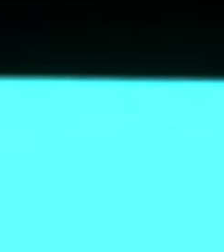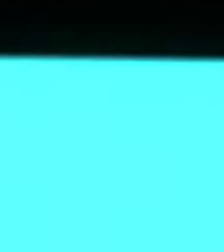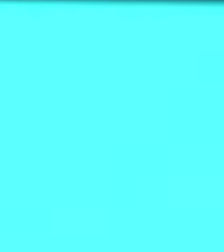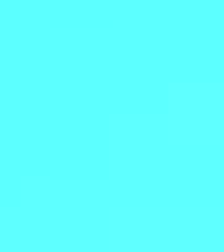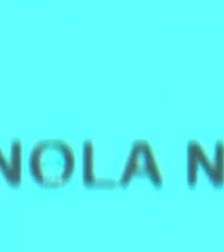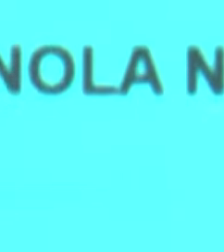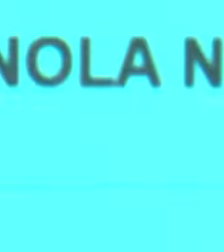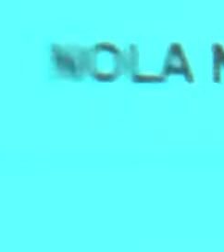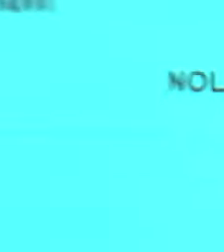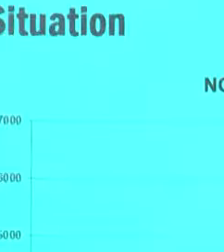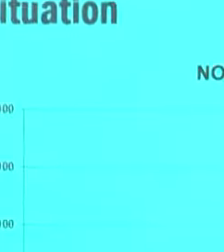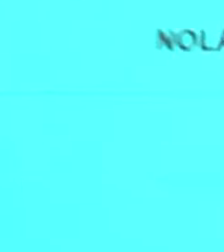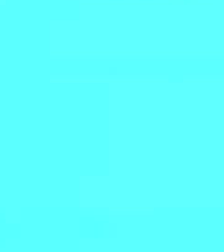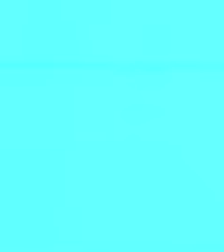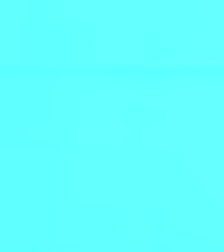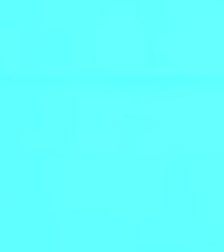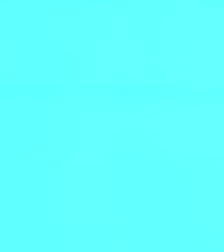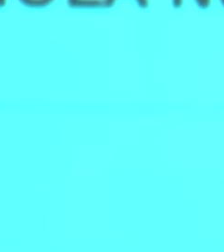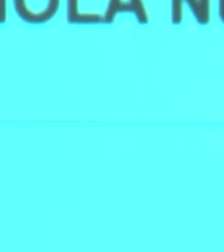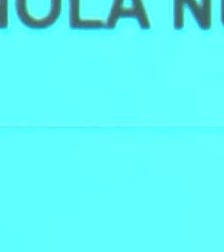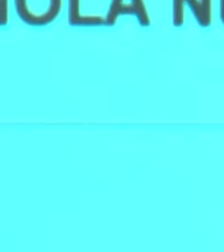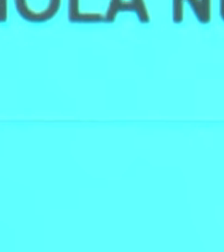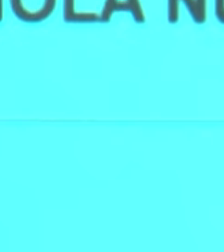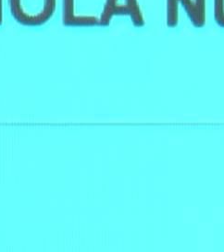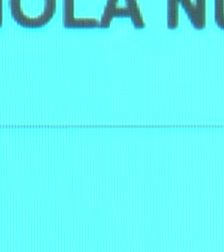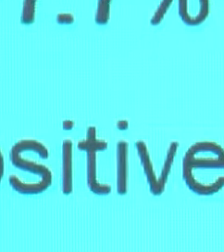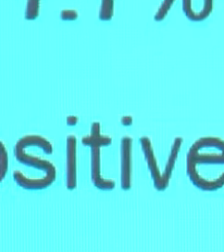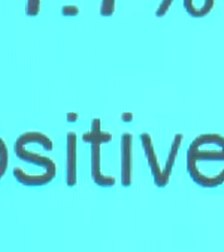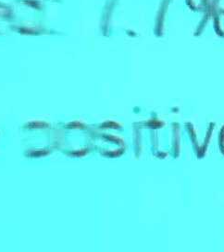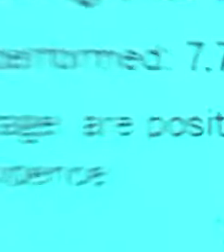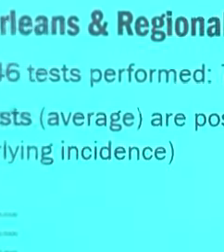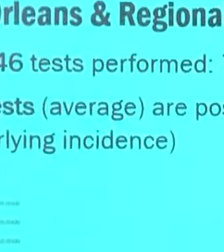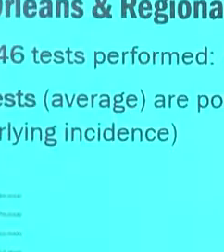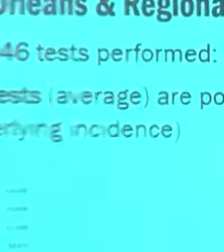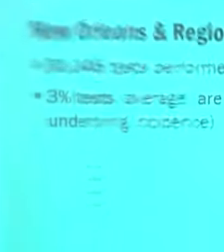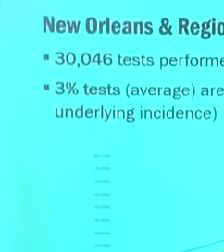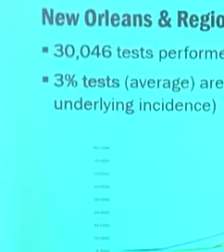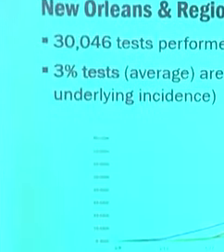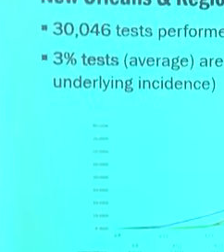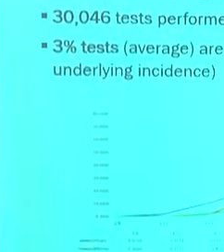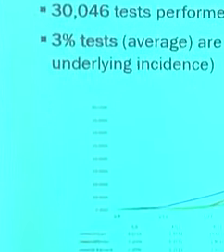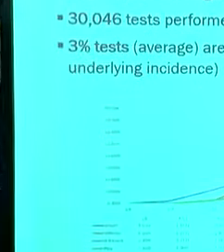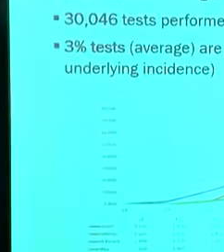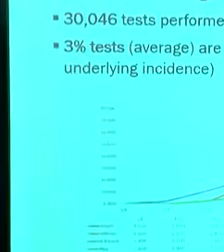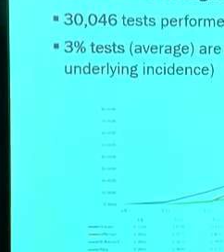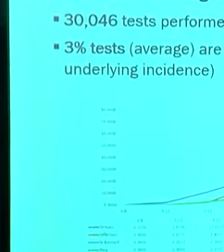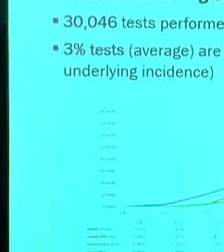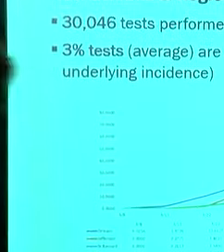I don't know, Wednesday. probably. Just let me If that's know. what you told me, yeah. No.